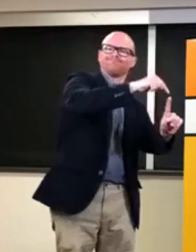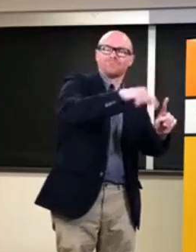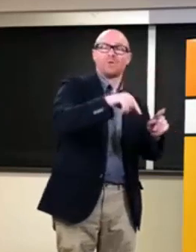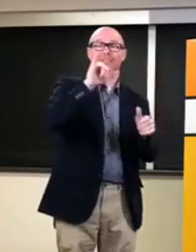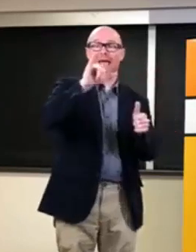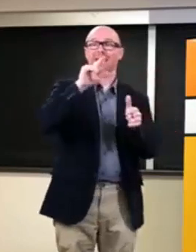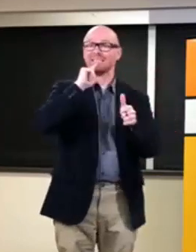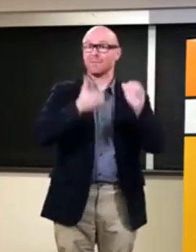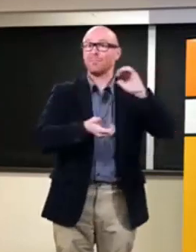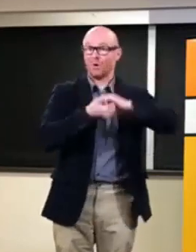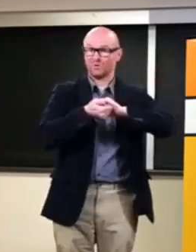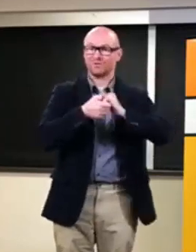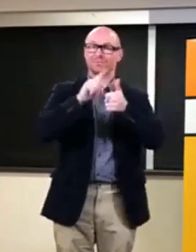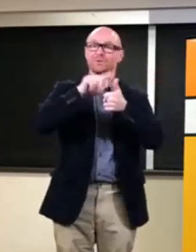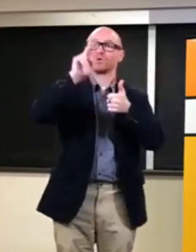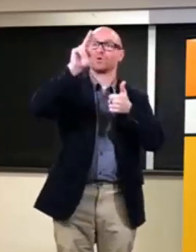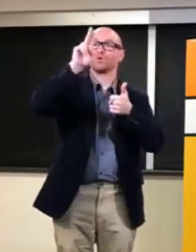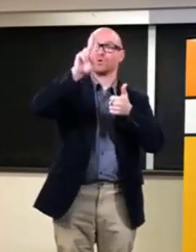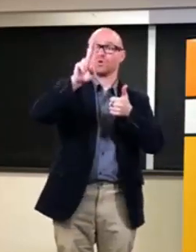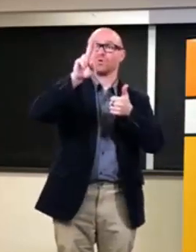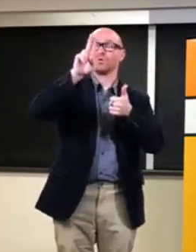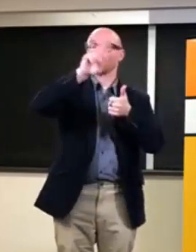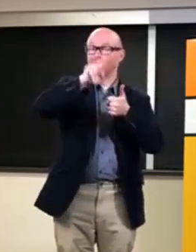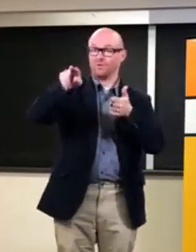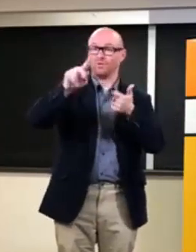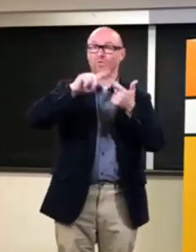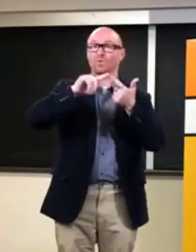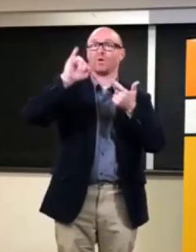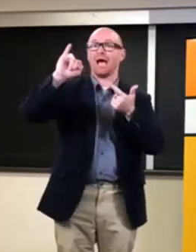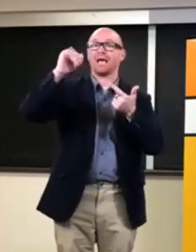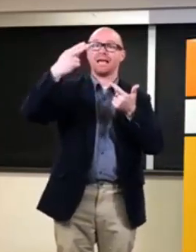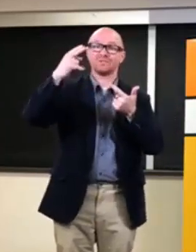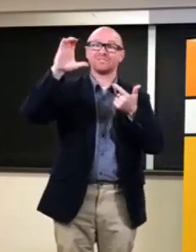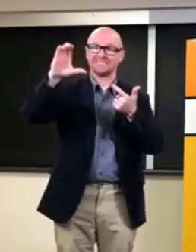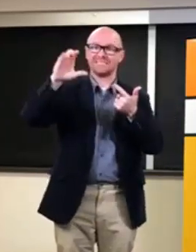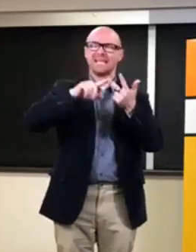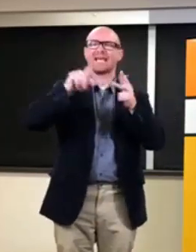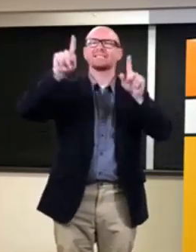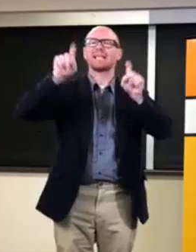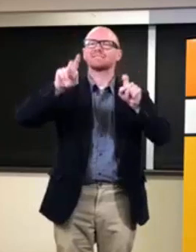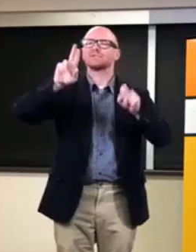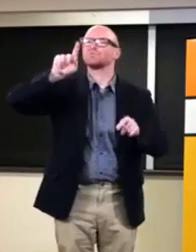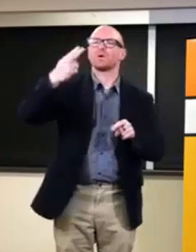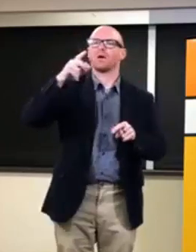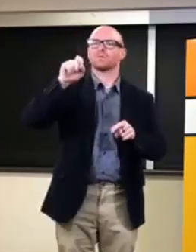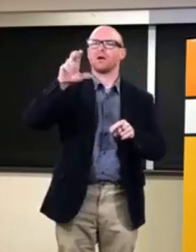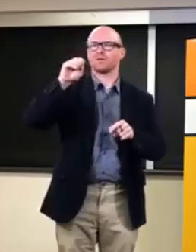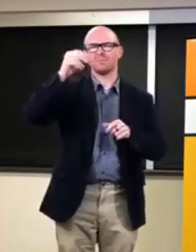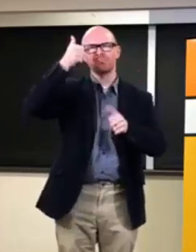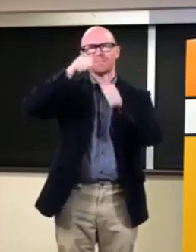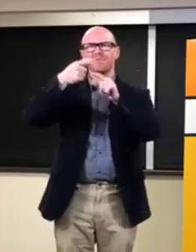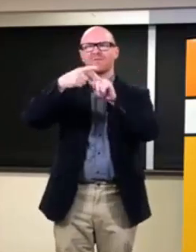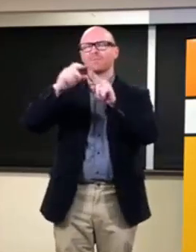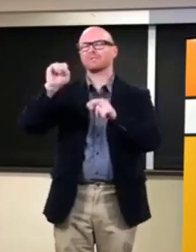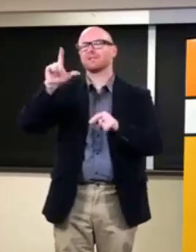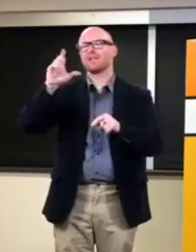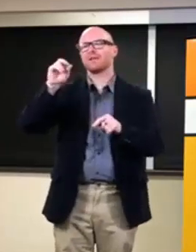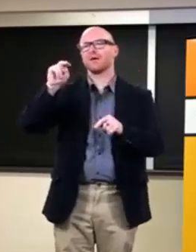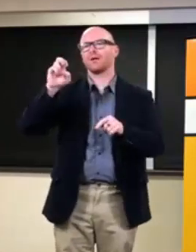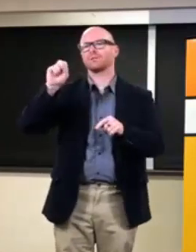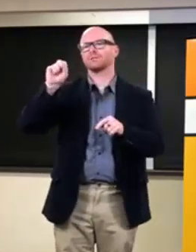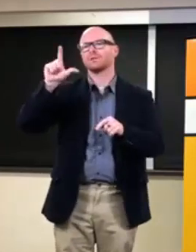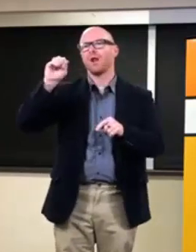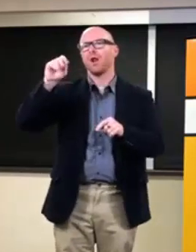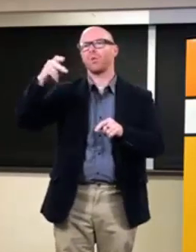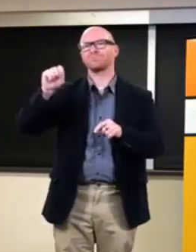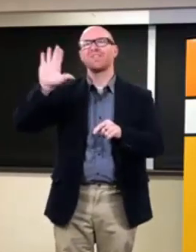Intermountain, and also testutah.com. So we're working together to identify which geographic areas could benefit most from these alternative specimen